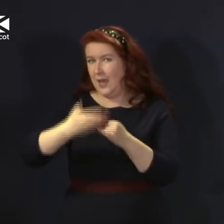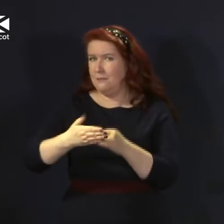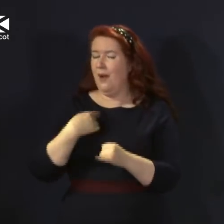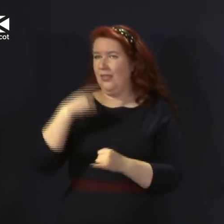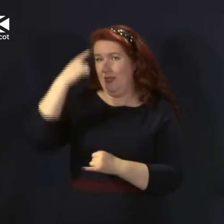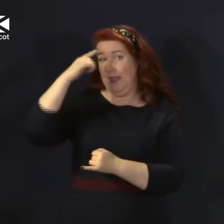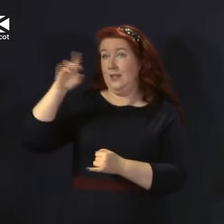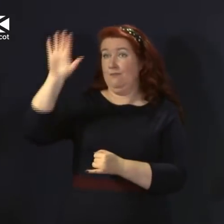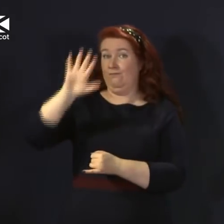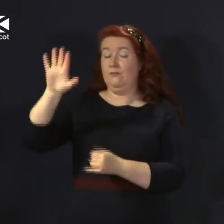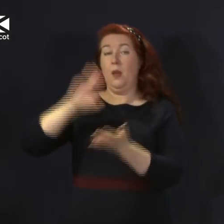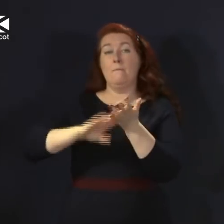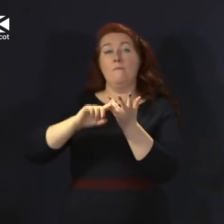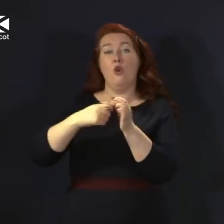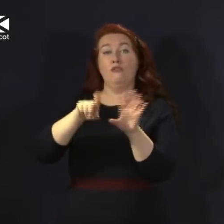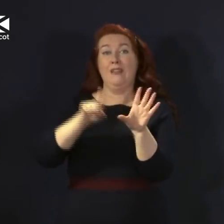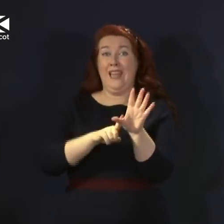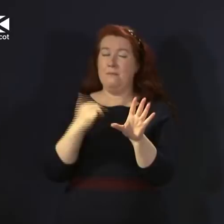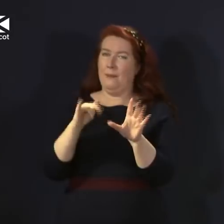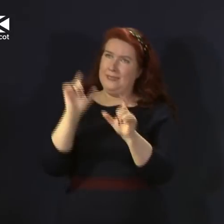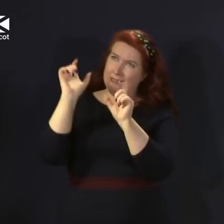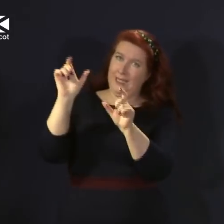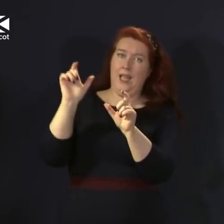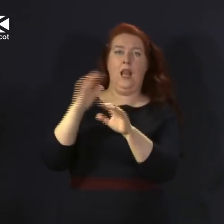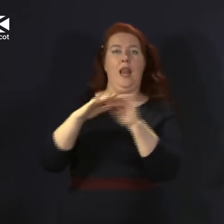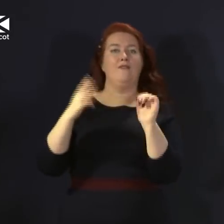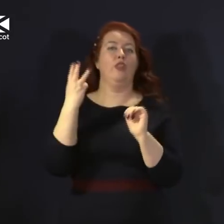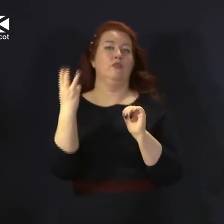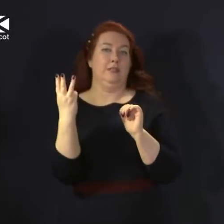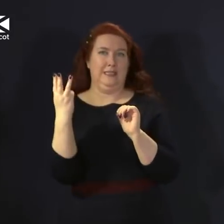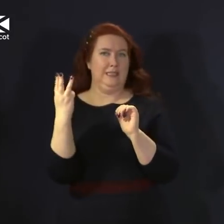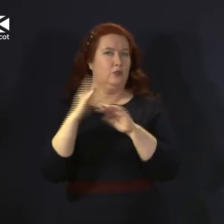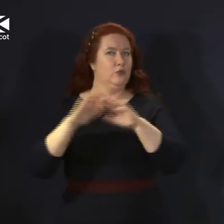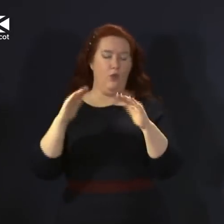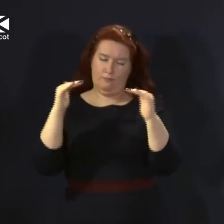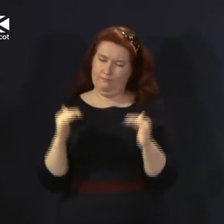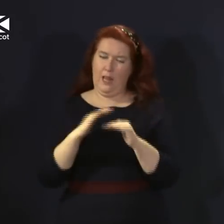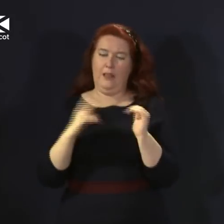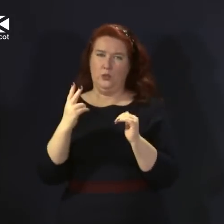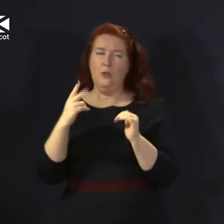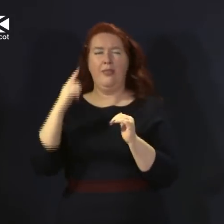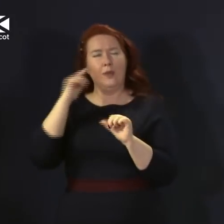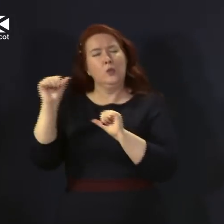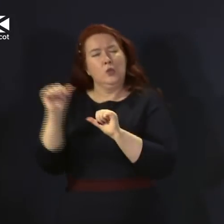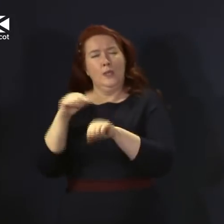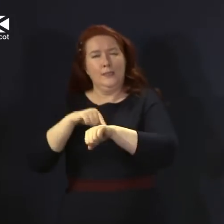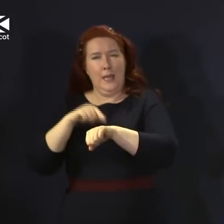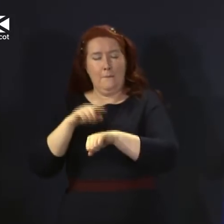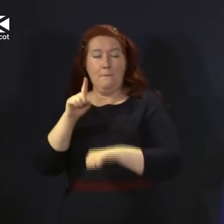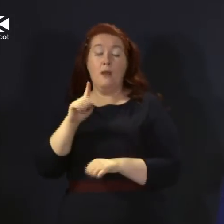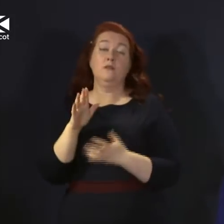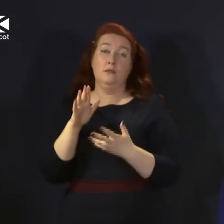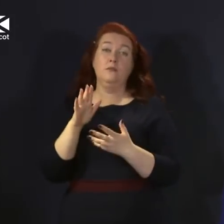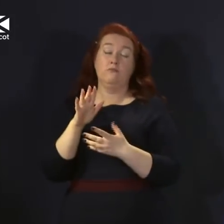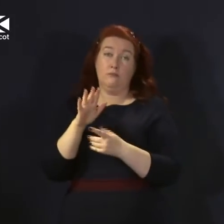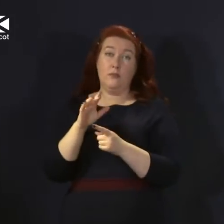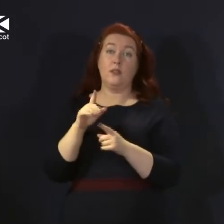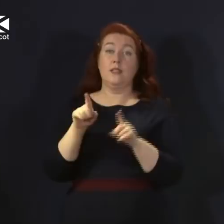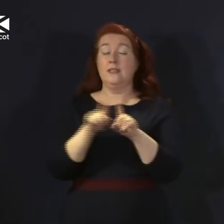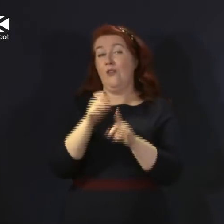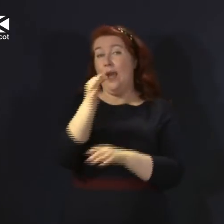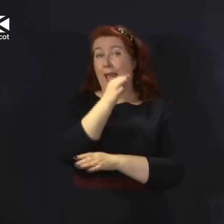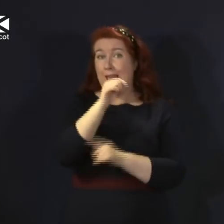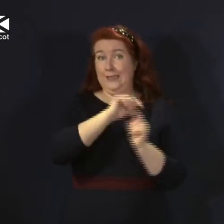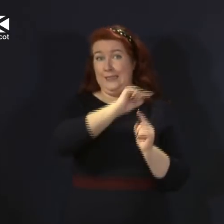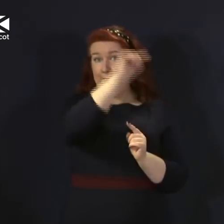remain in level 3 for a further period, although I hope it will be a relatively short one. However, more happily, the situation in some of our island